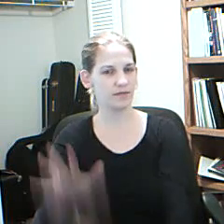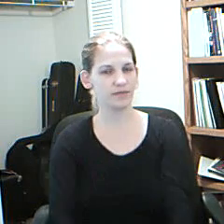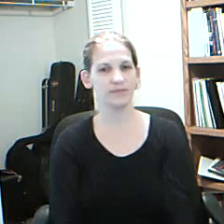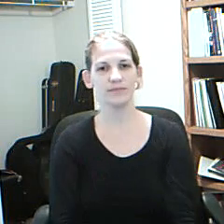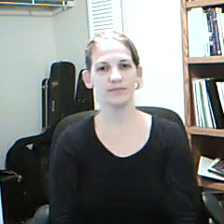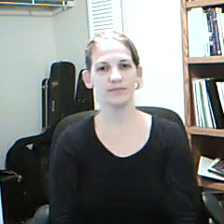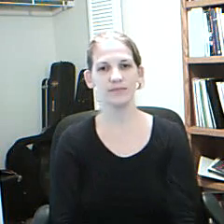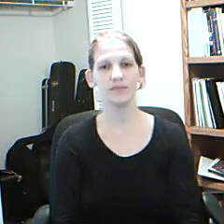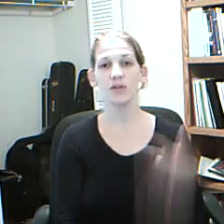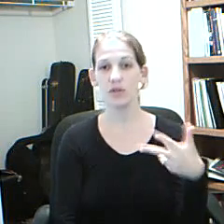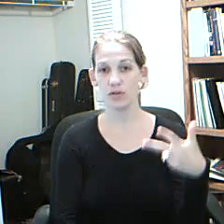my last